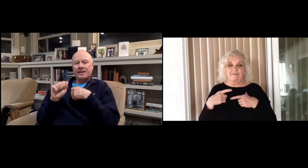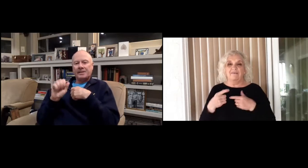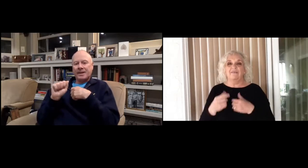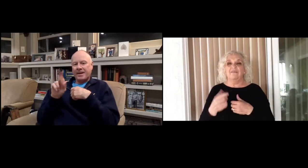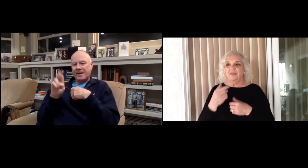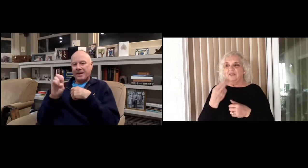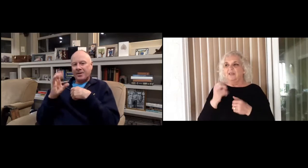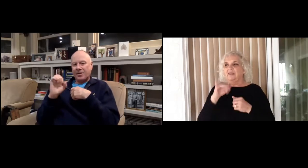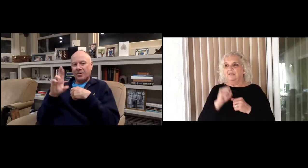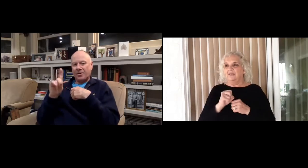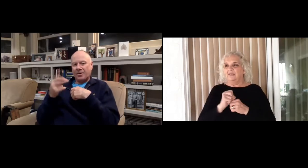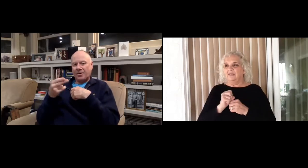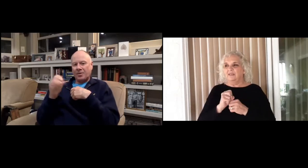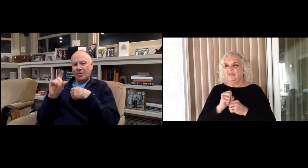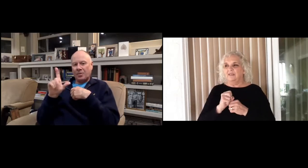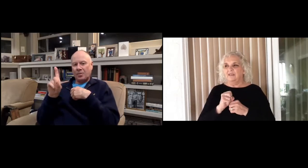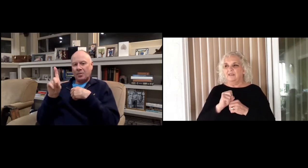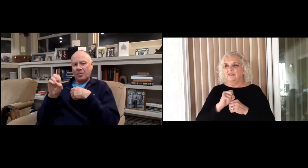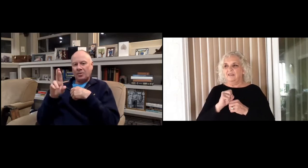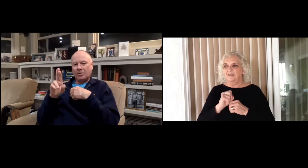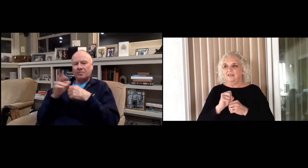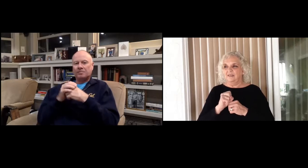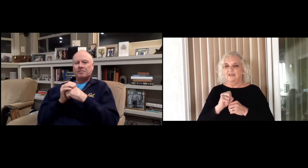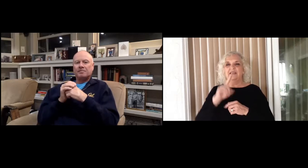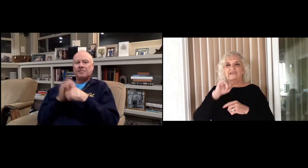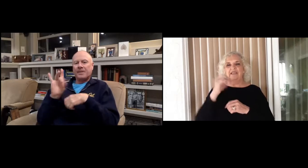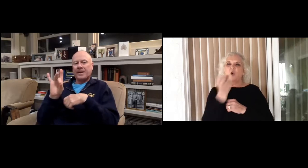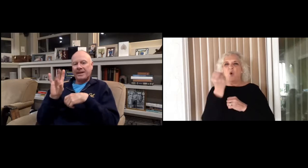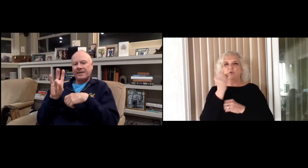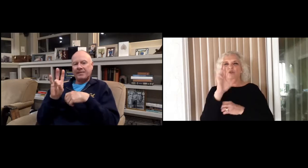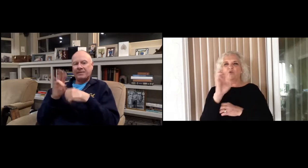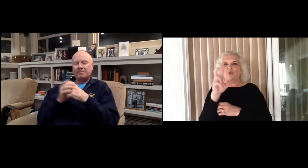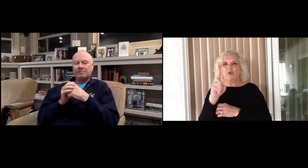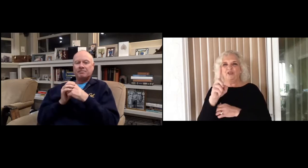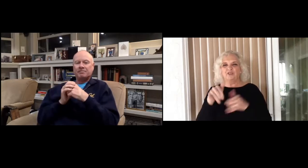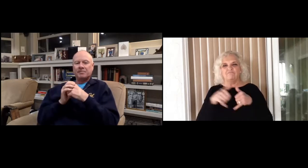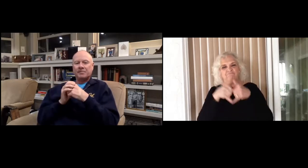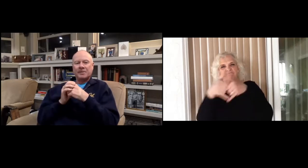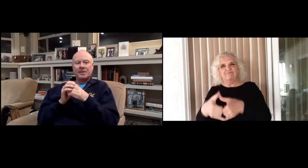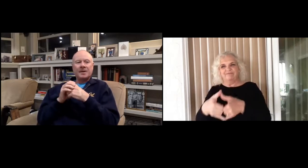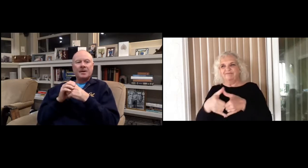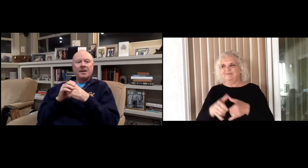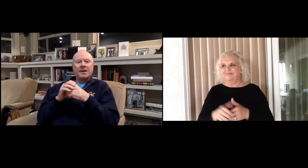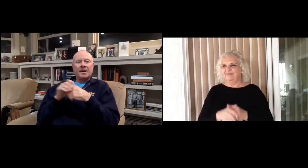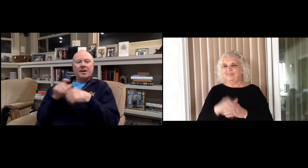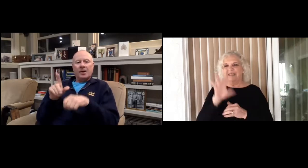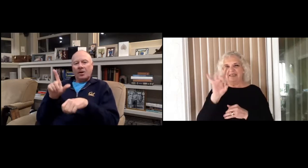he is a record holder. He's 7.